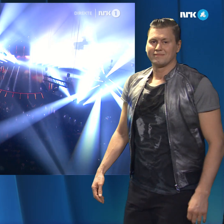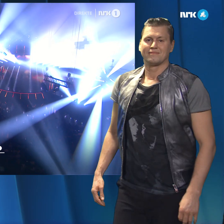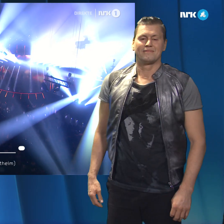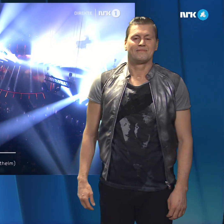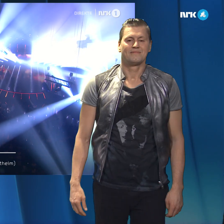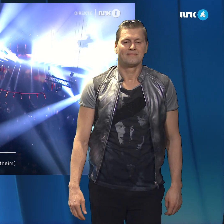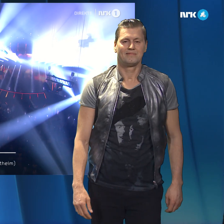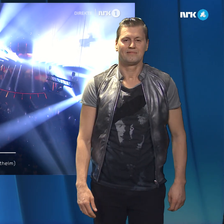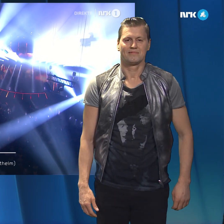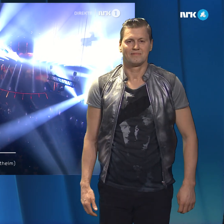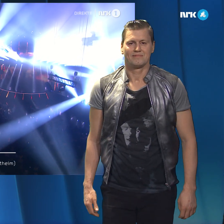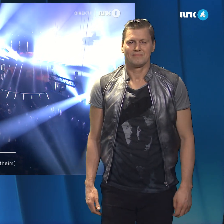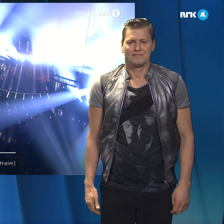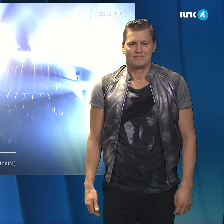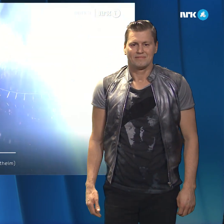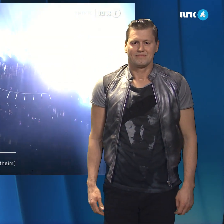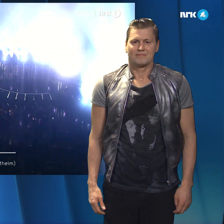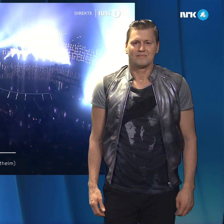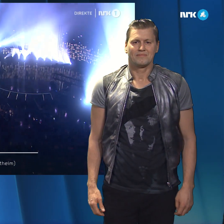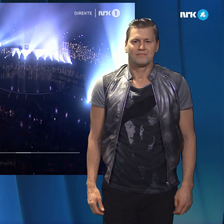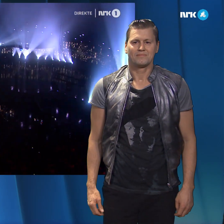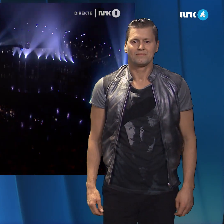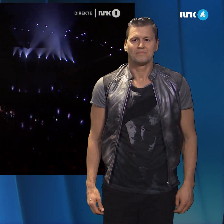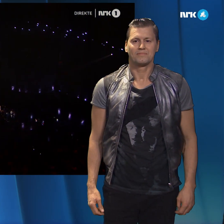Din nummer 9, Sweet 16 med Anna Lee.